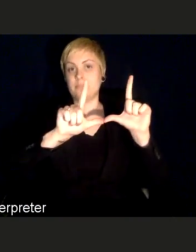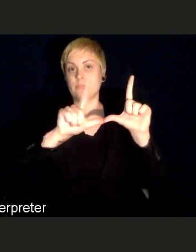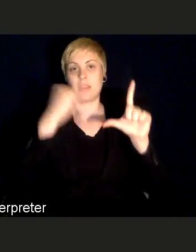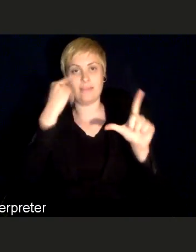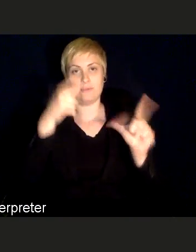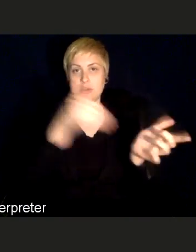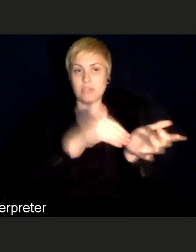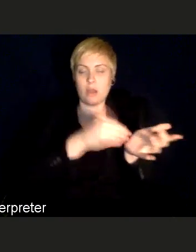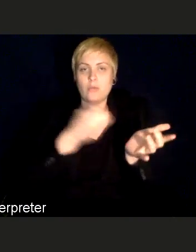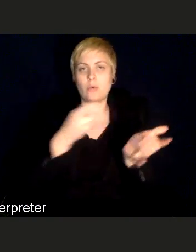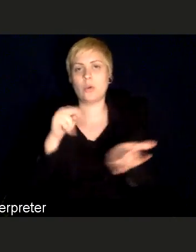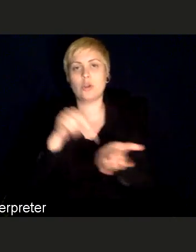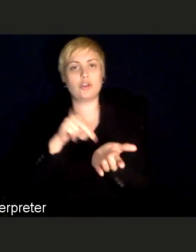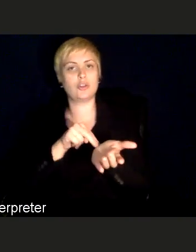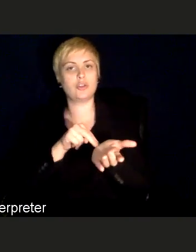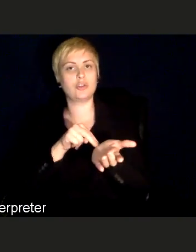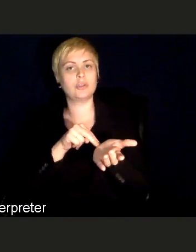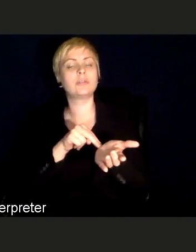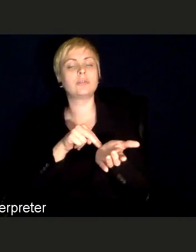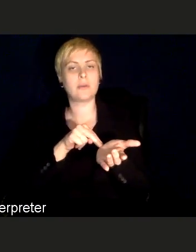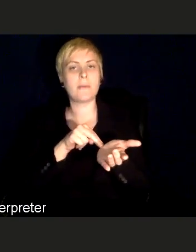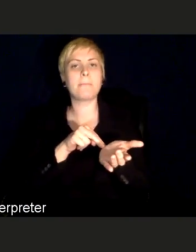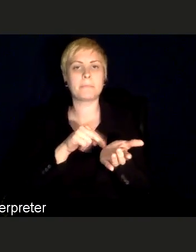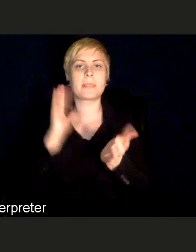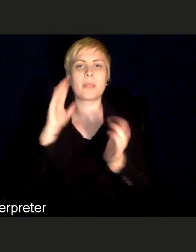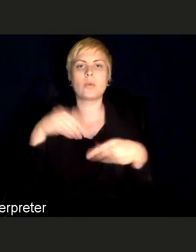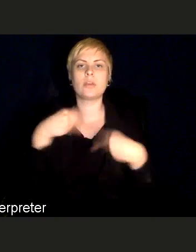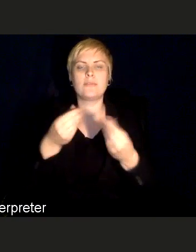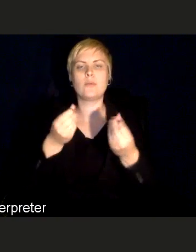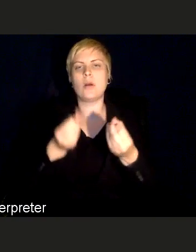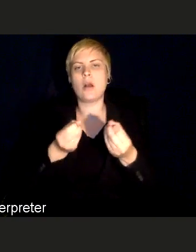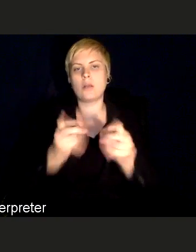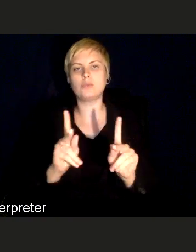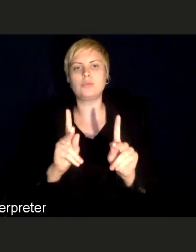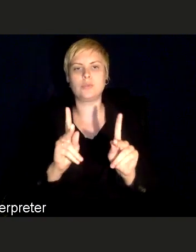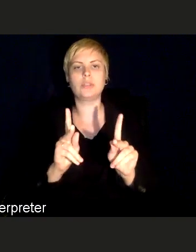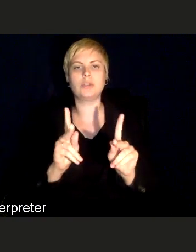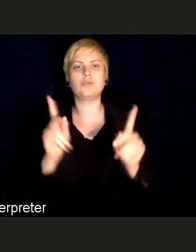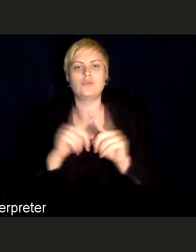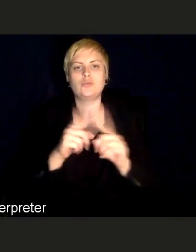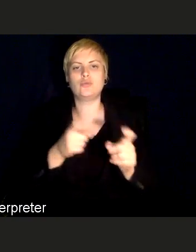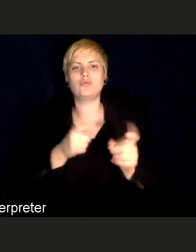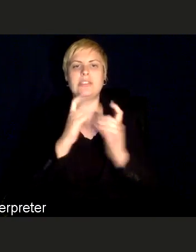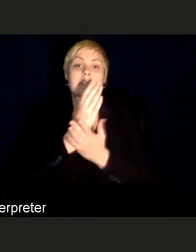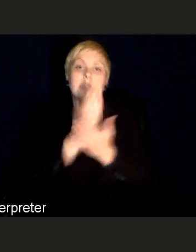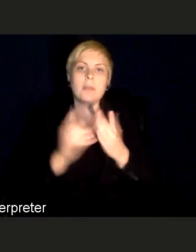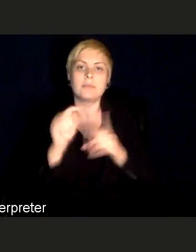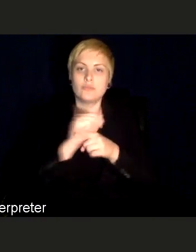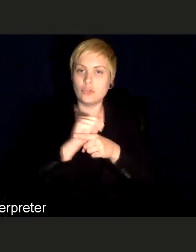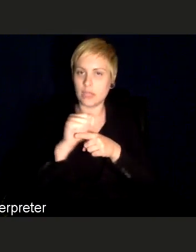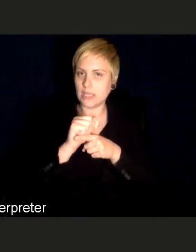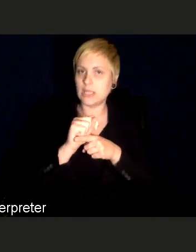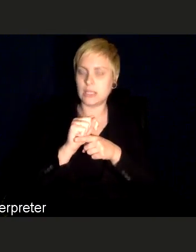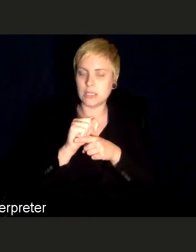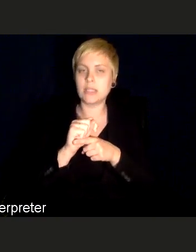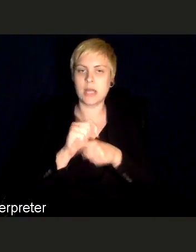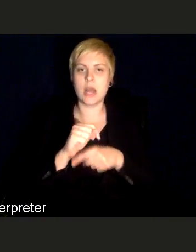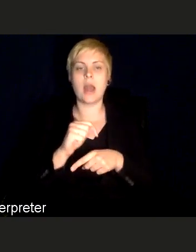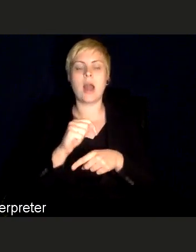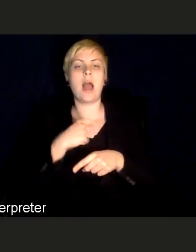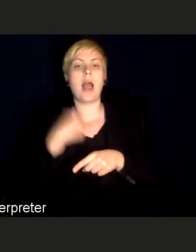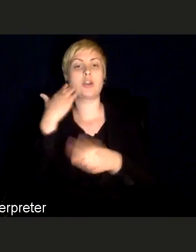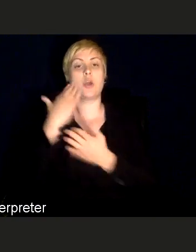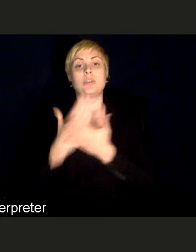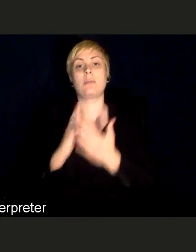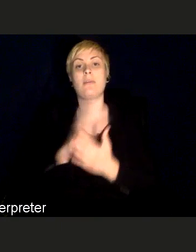nurse. It'll give you the opportunity to again, receive some level of training. I know that some of our